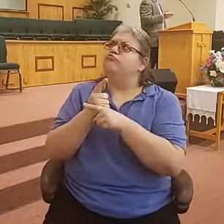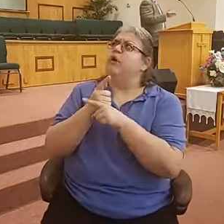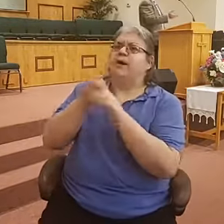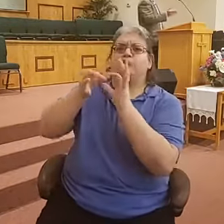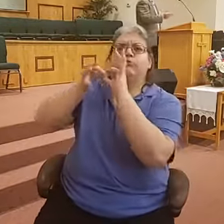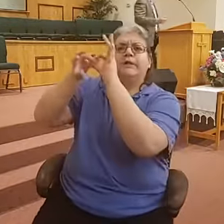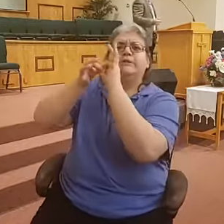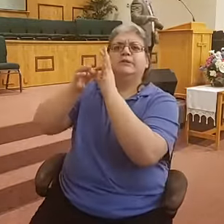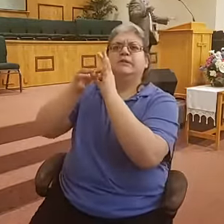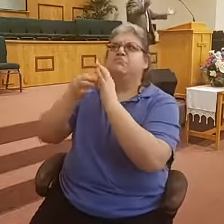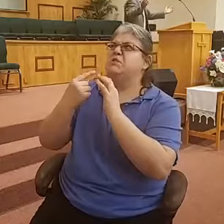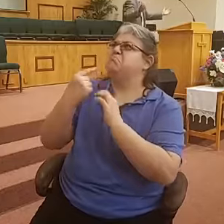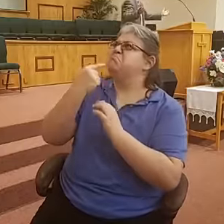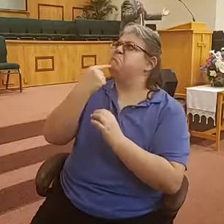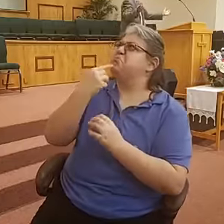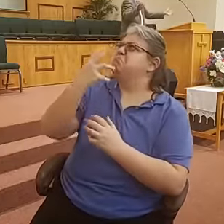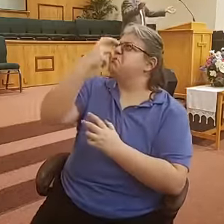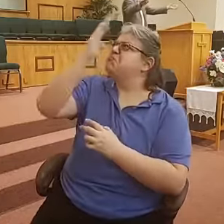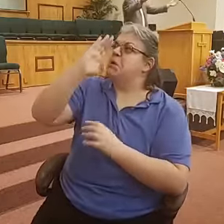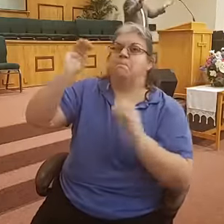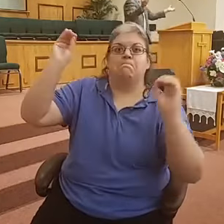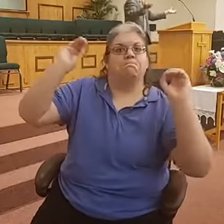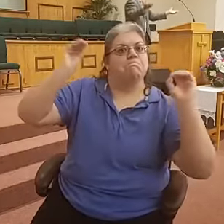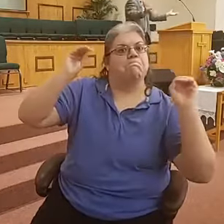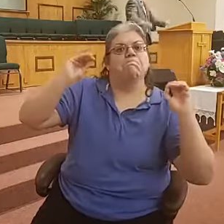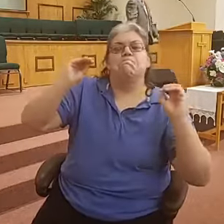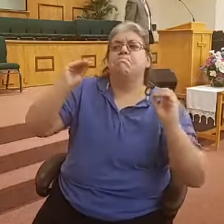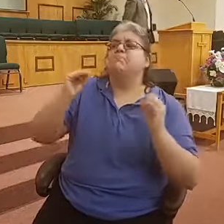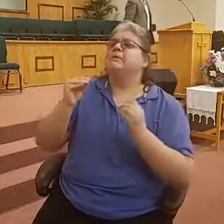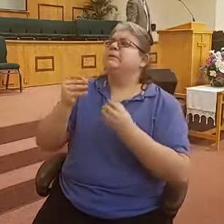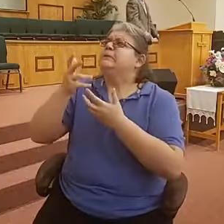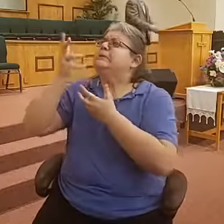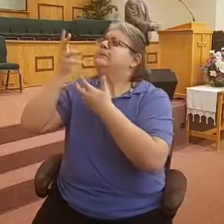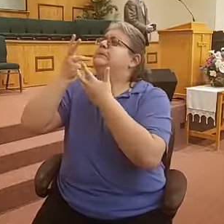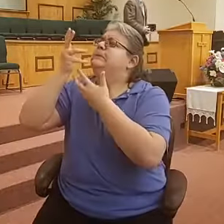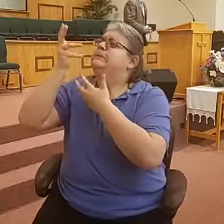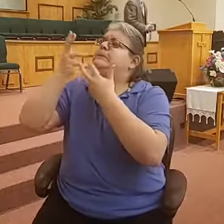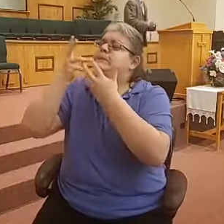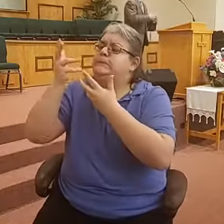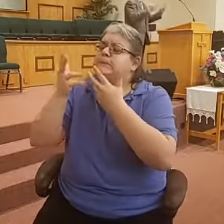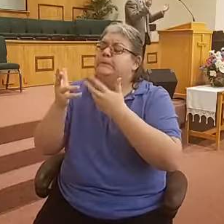And he, no doubt, when all was said and done, when he deals with his brothers